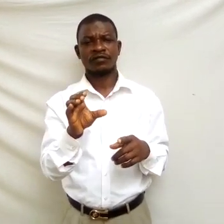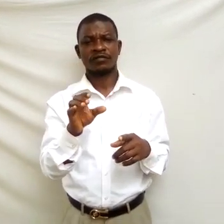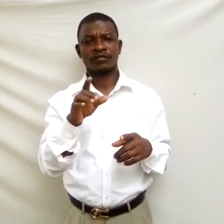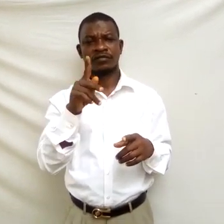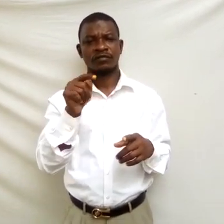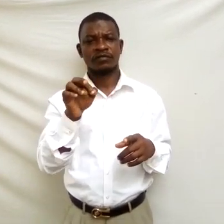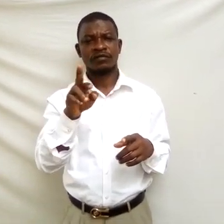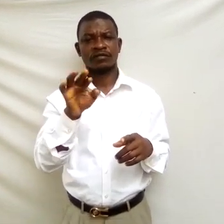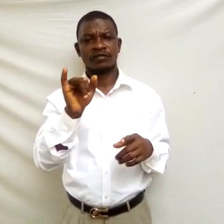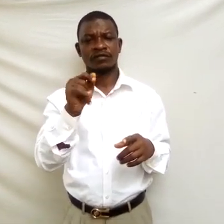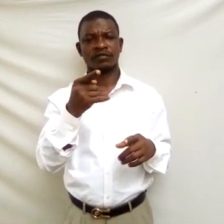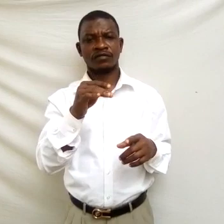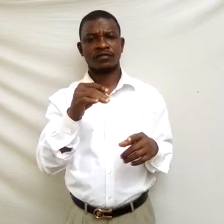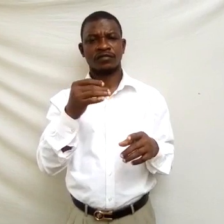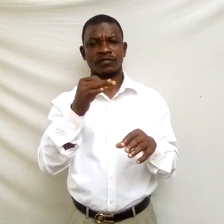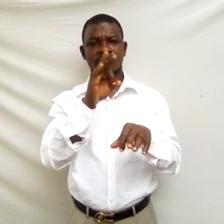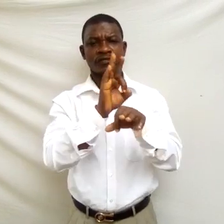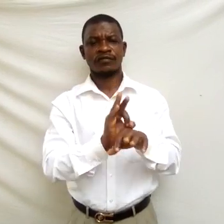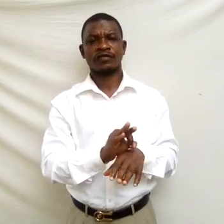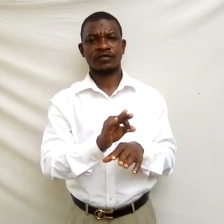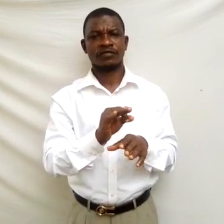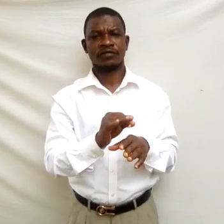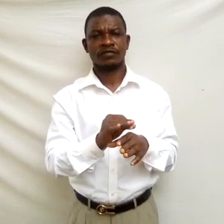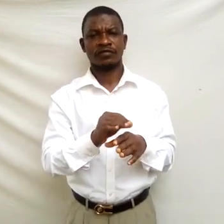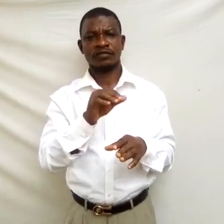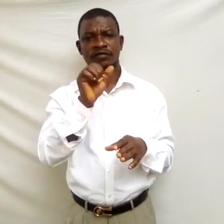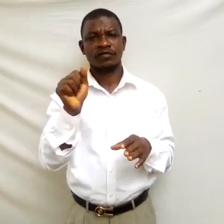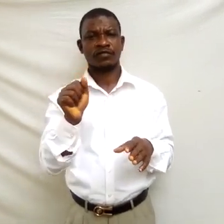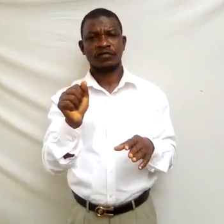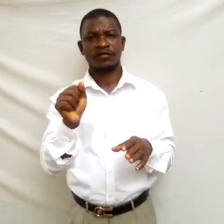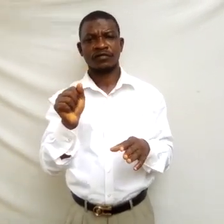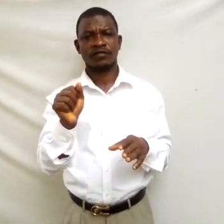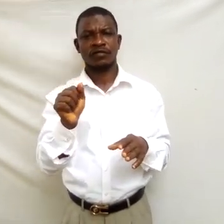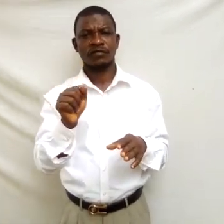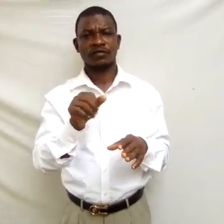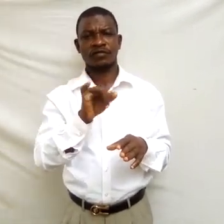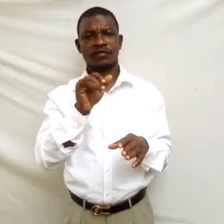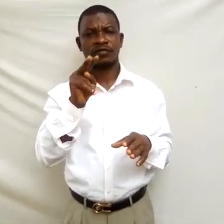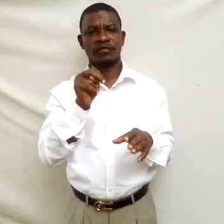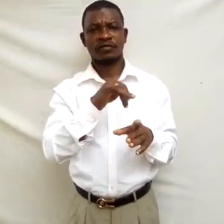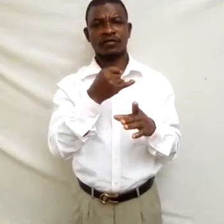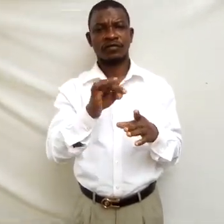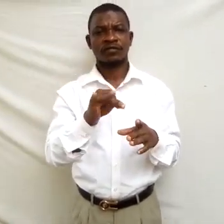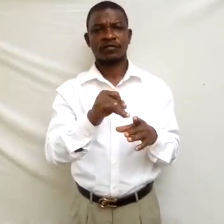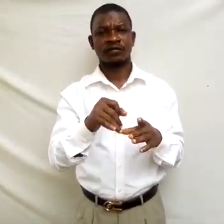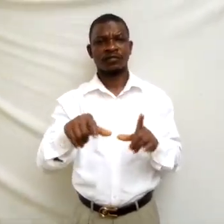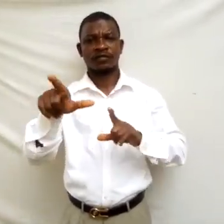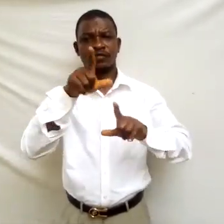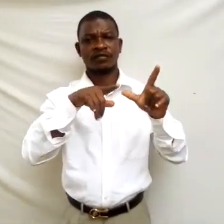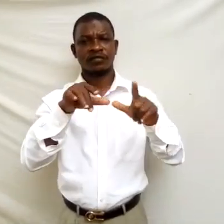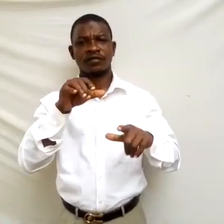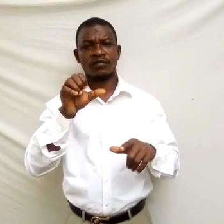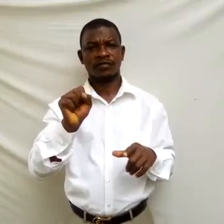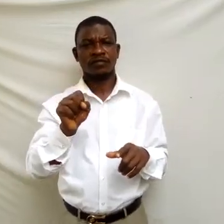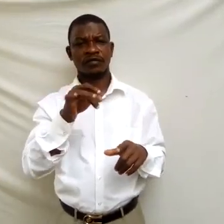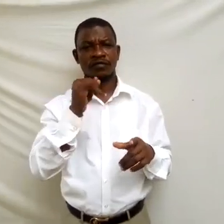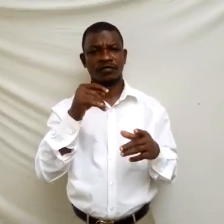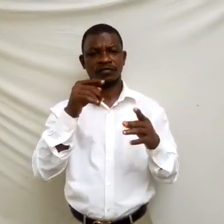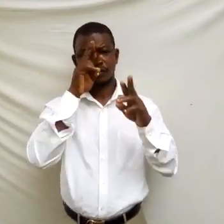Trigonometry functions. A, integral of sine x with respect to x is equal